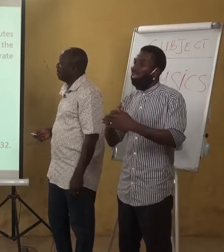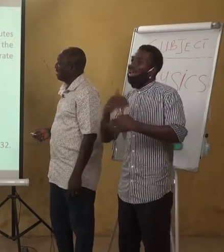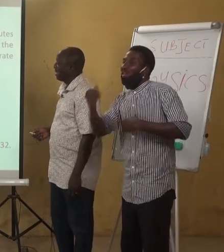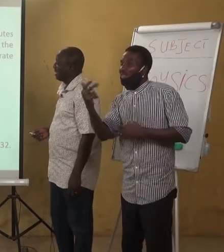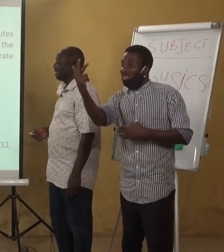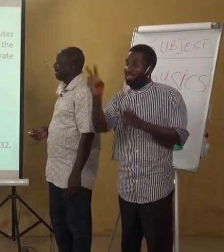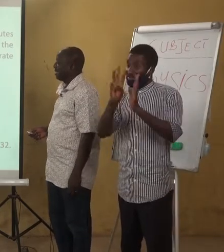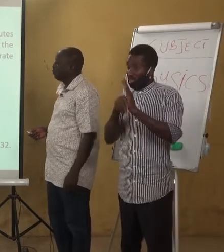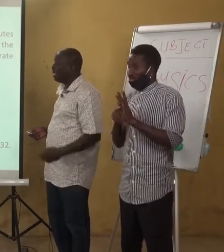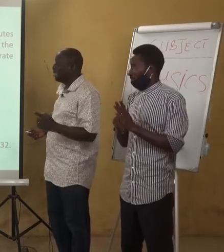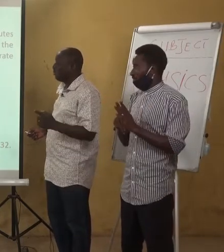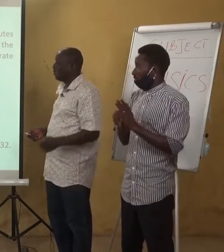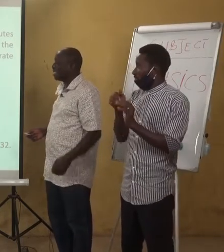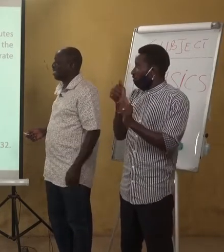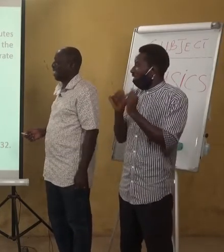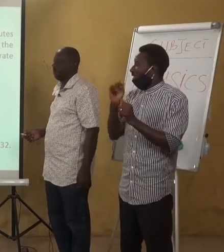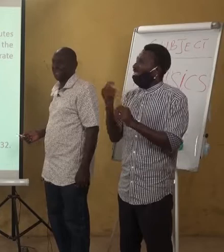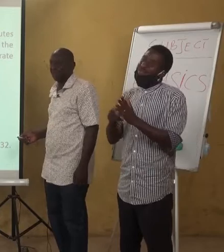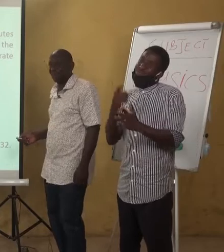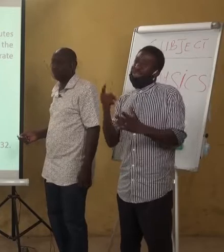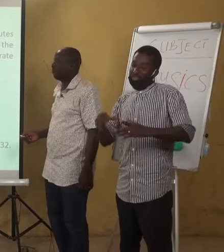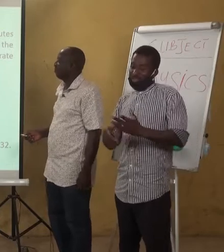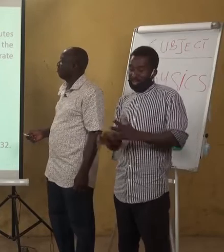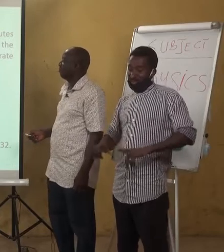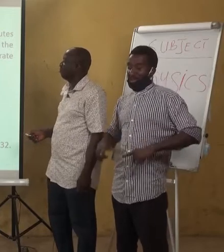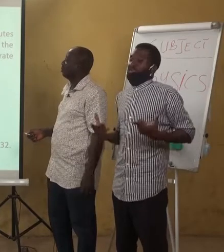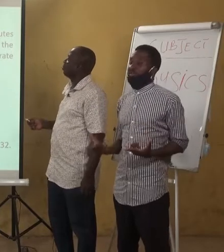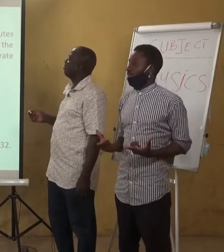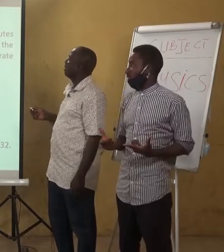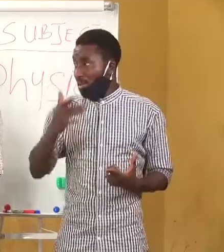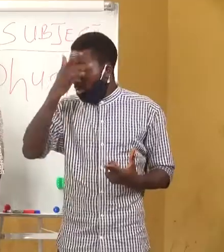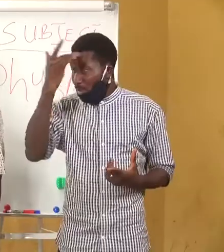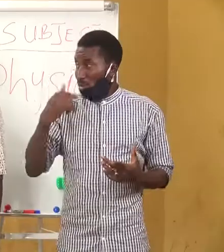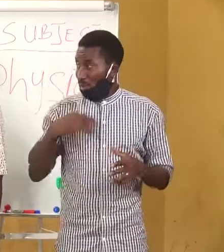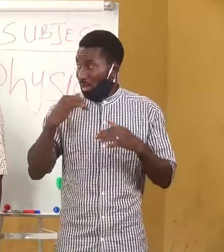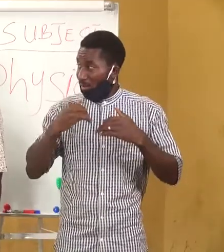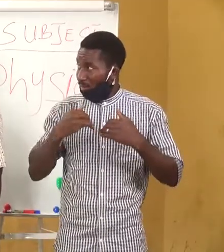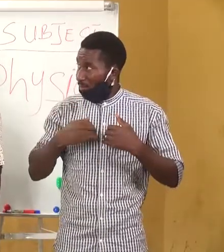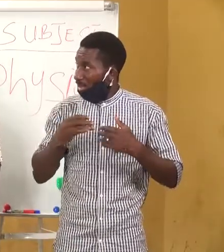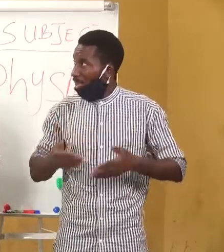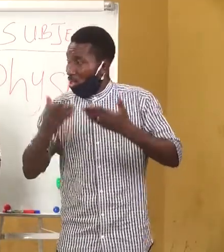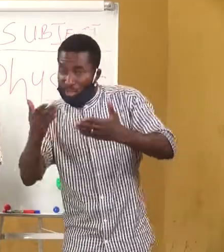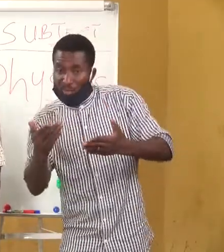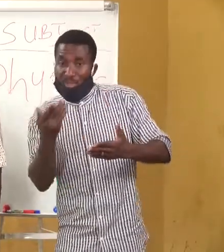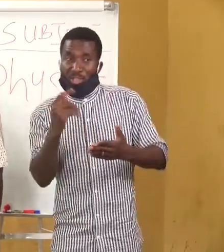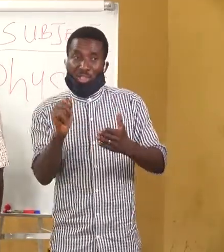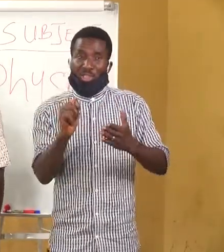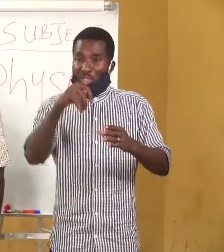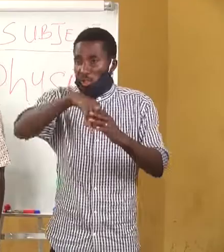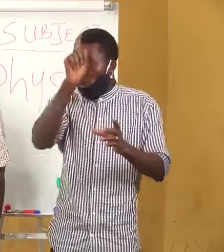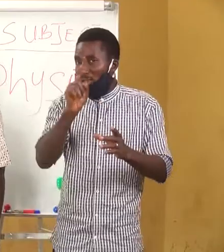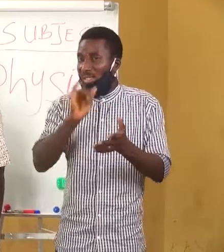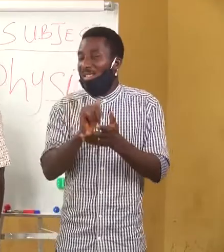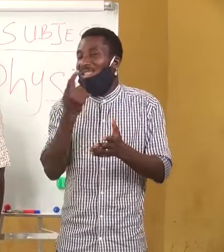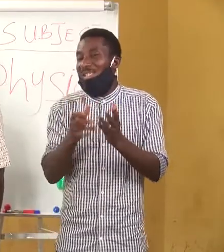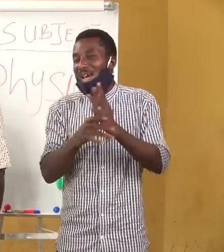After 3 minutes, which is the first half-life, because we have been given in the question that the half-life is 3 minutes.